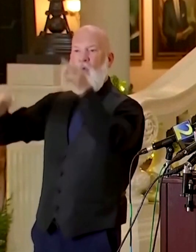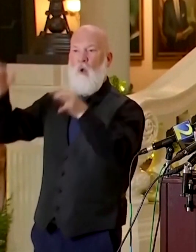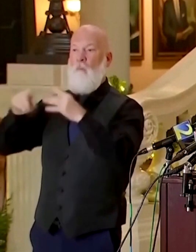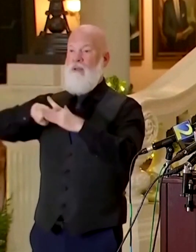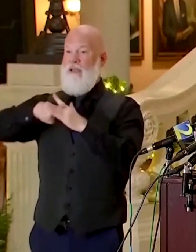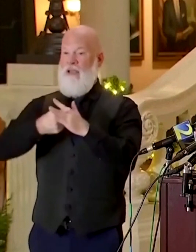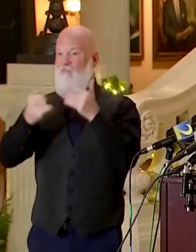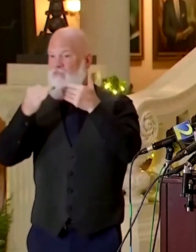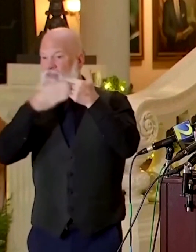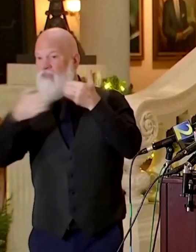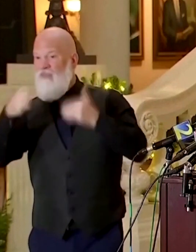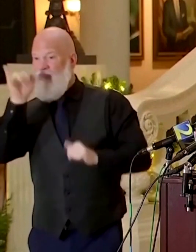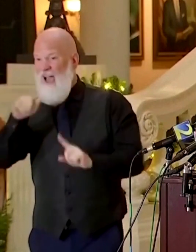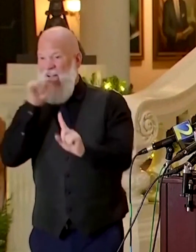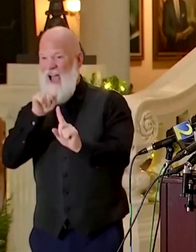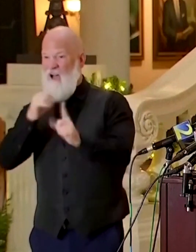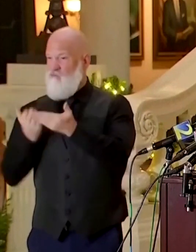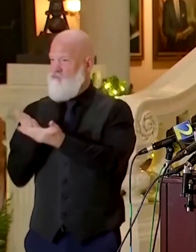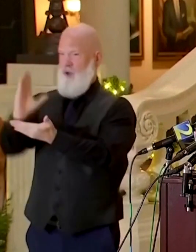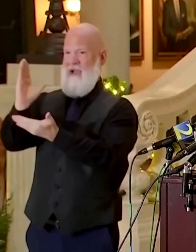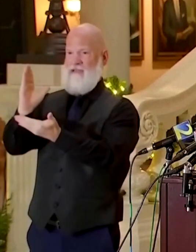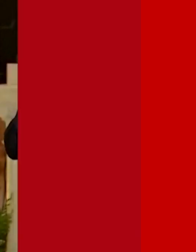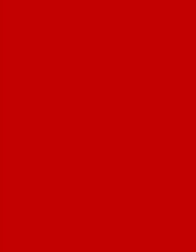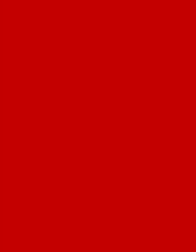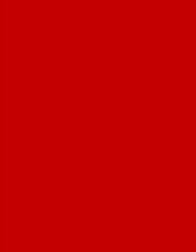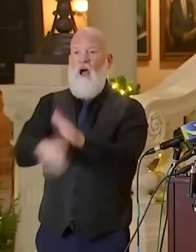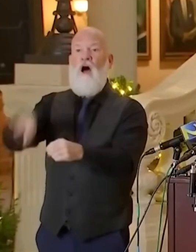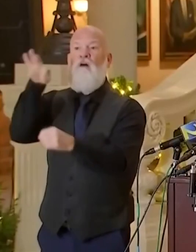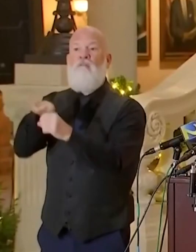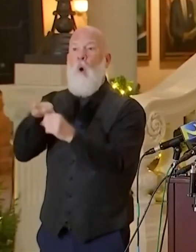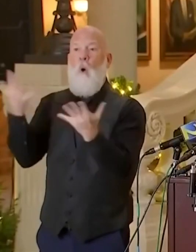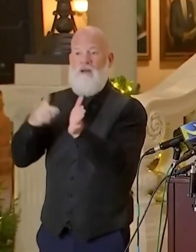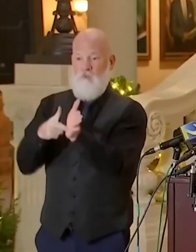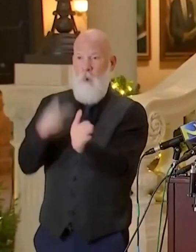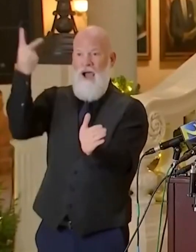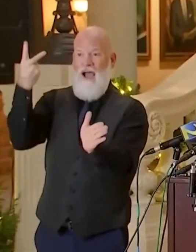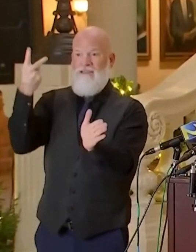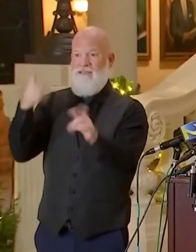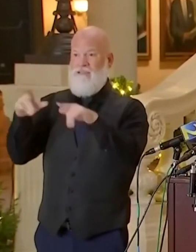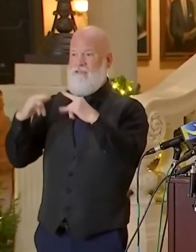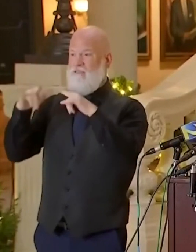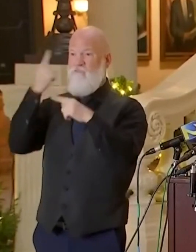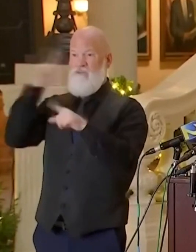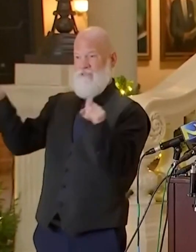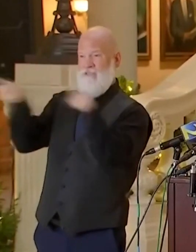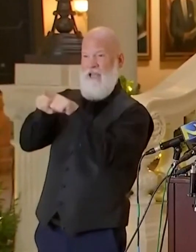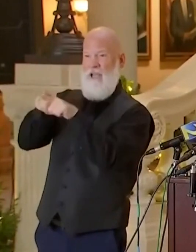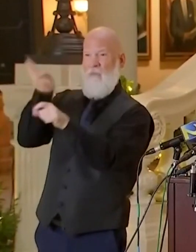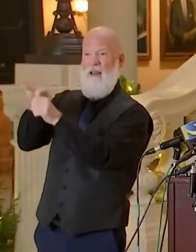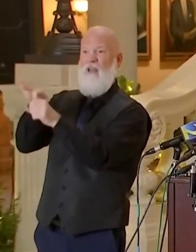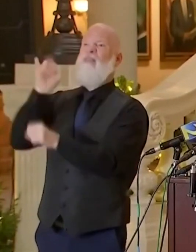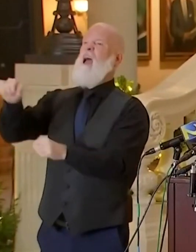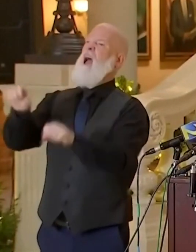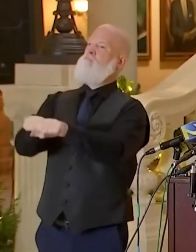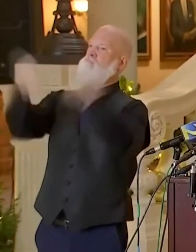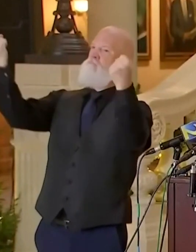afforded to us, all of us as Americans. This office will continue to take steps to protect the